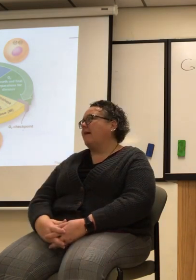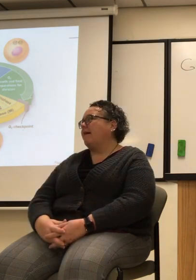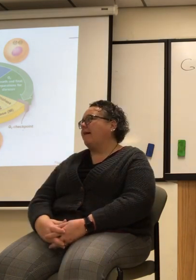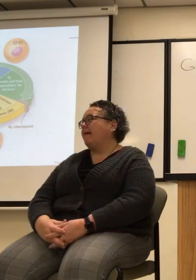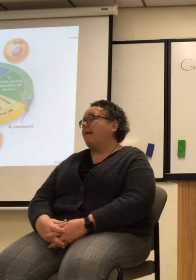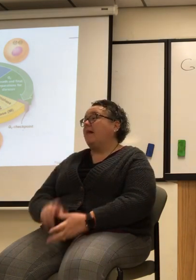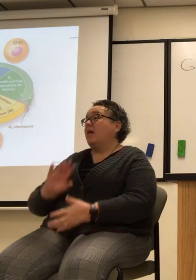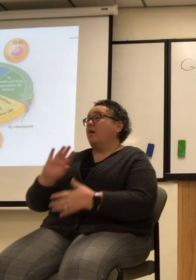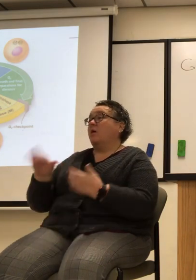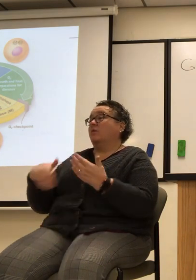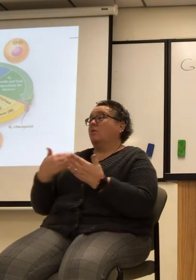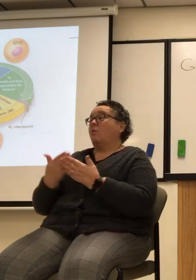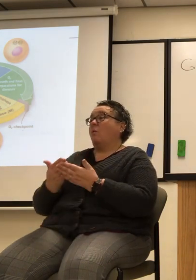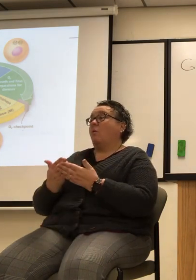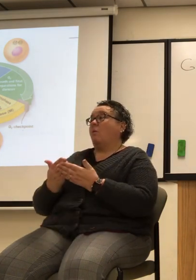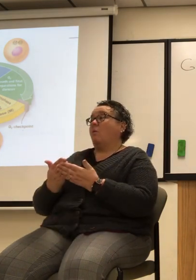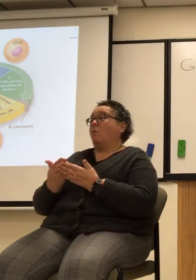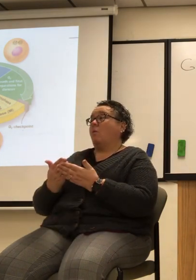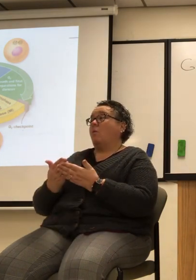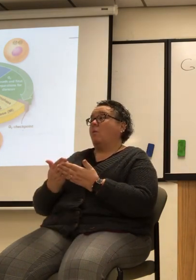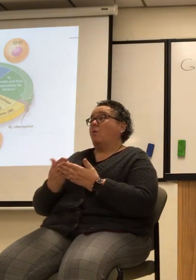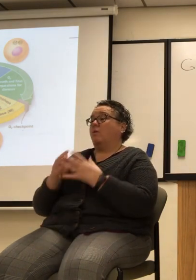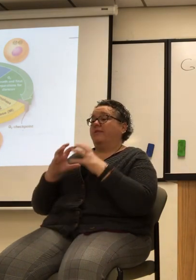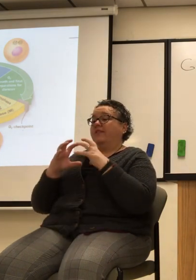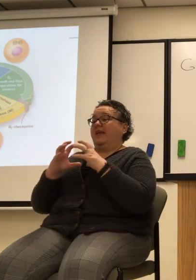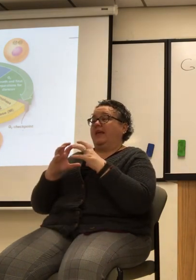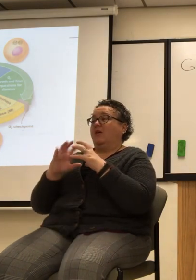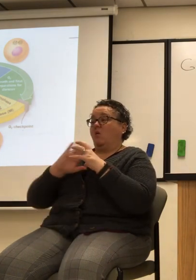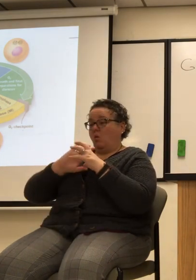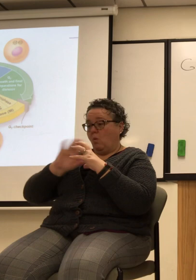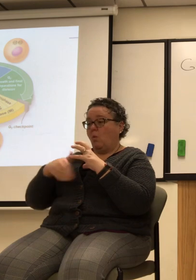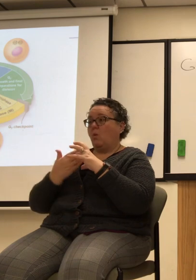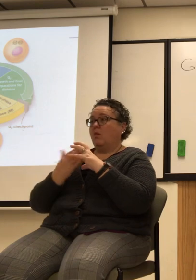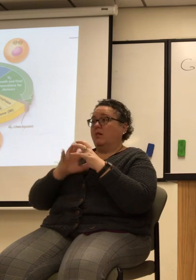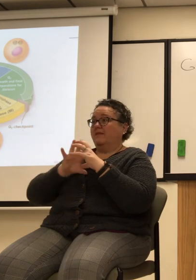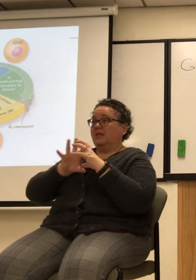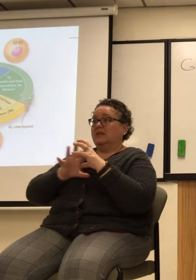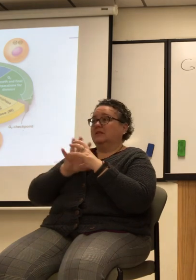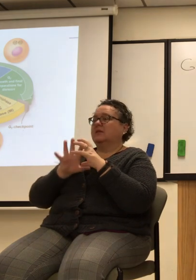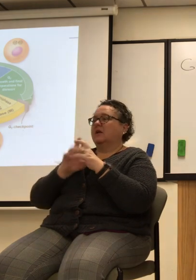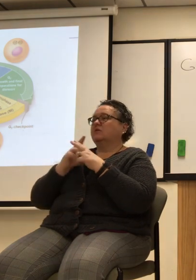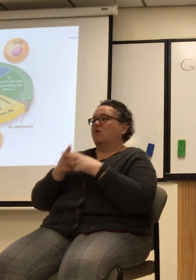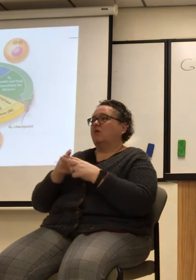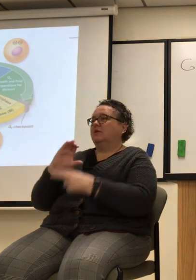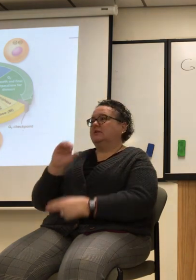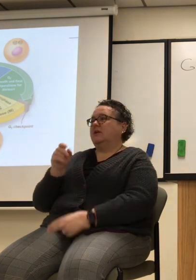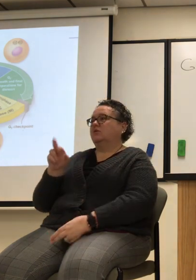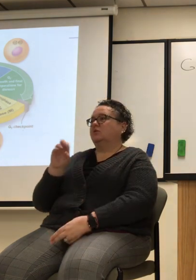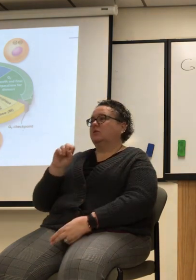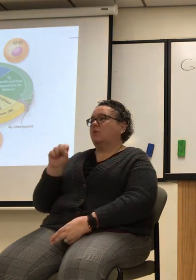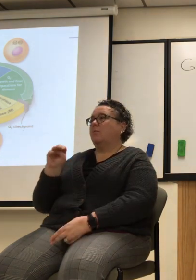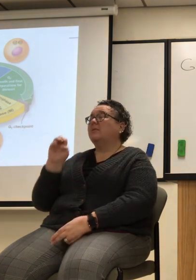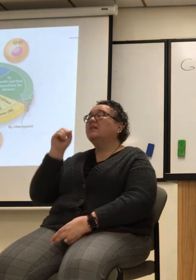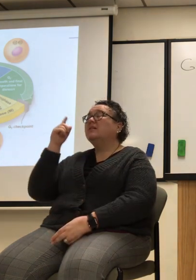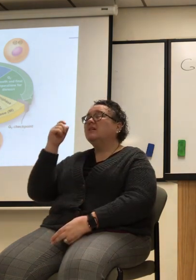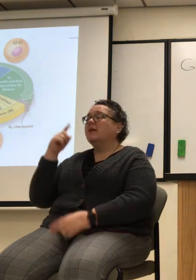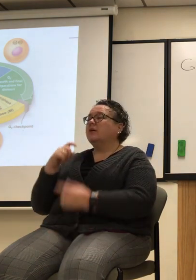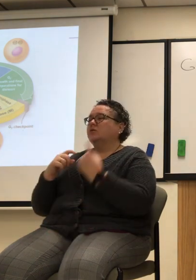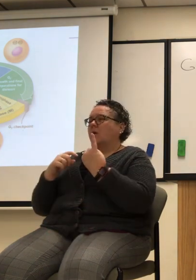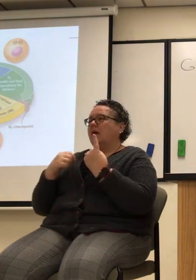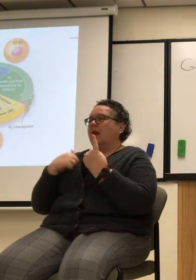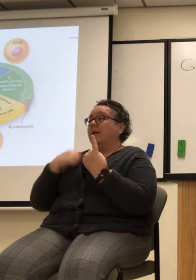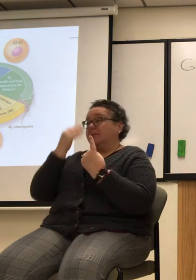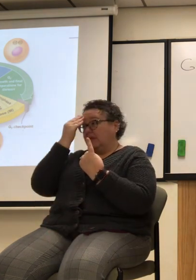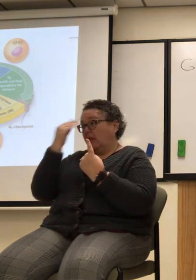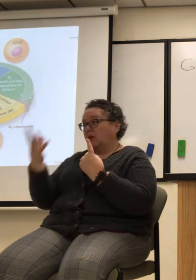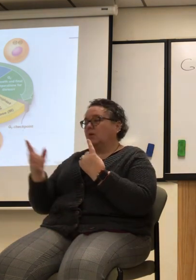The whole thing is a centrosome, this whole thing here. And there's one, I'm saying they